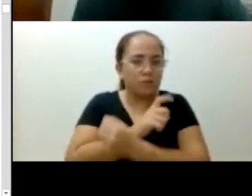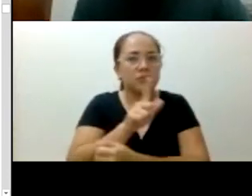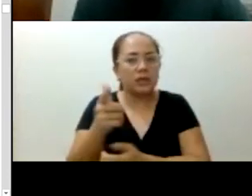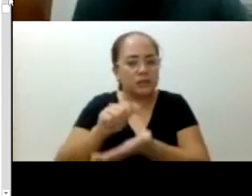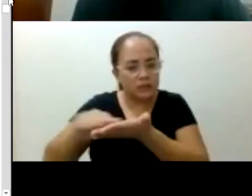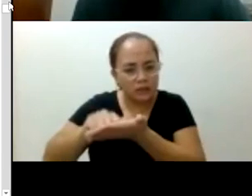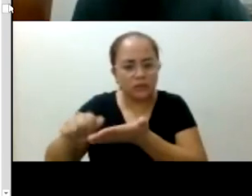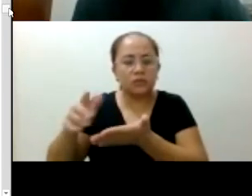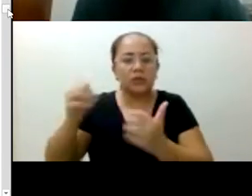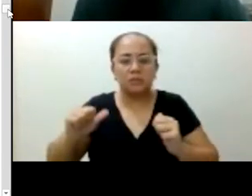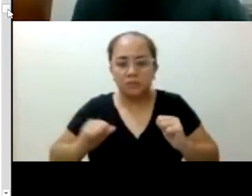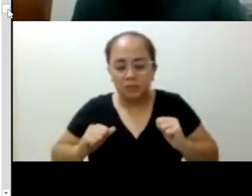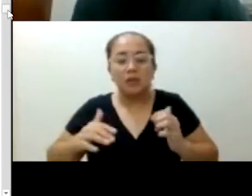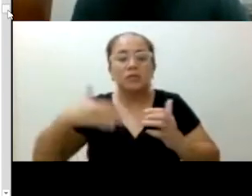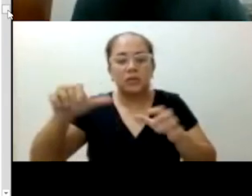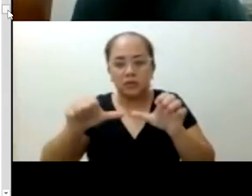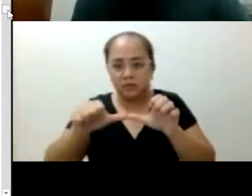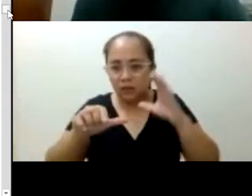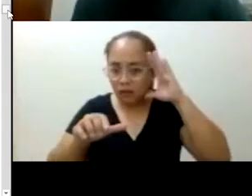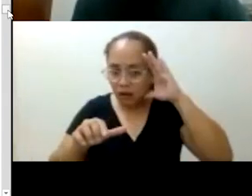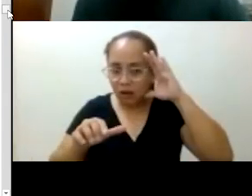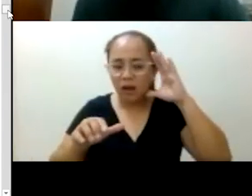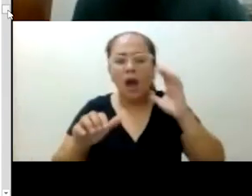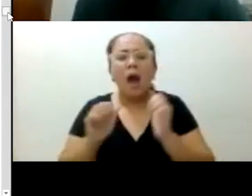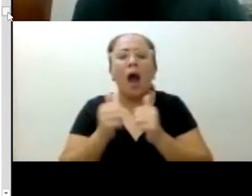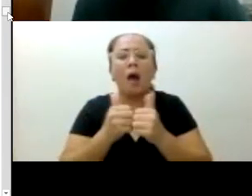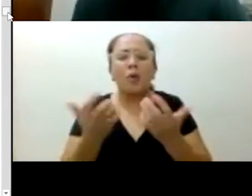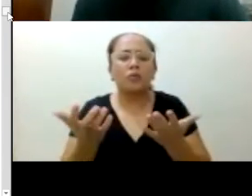backpack, and then Da Nang. And what about